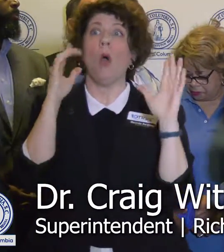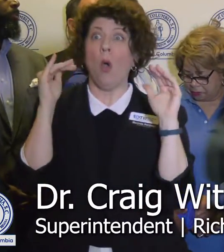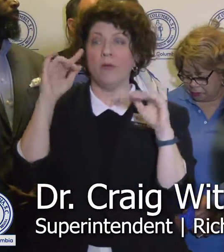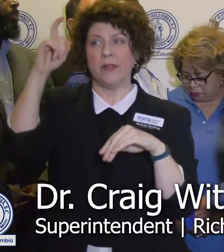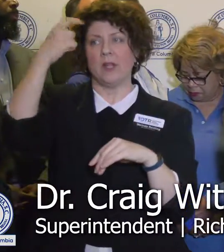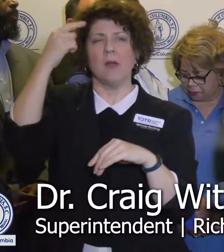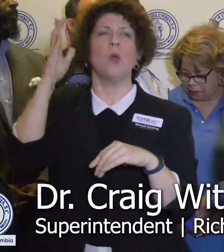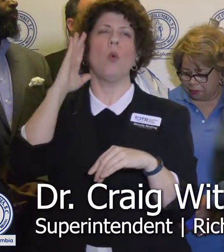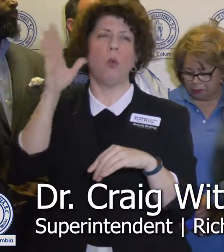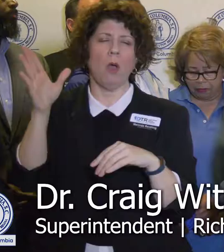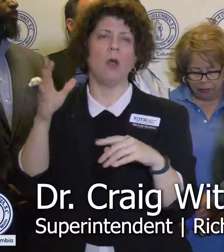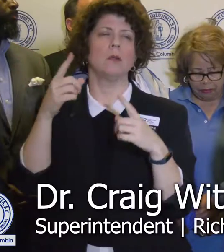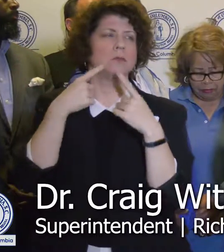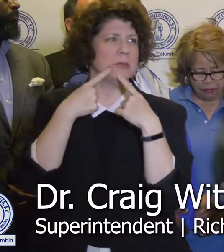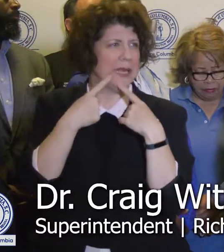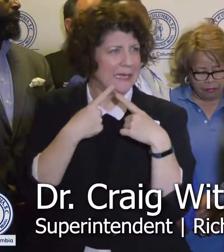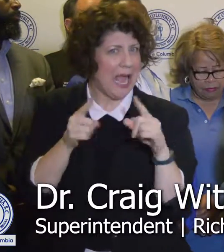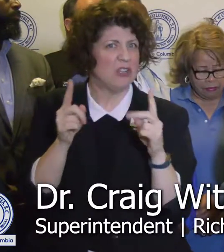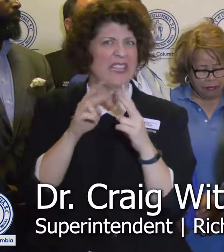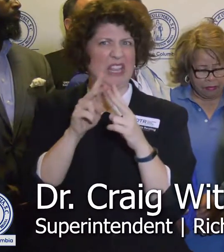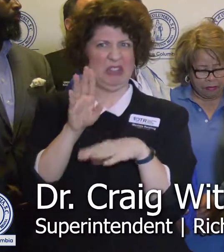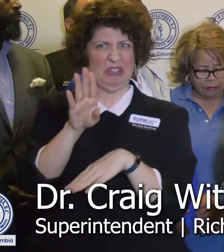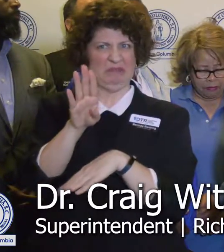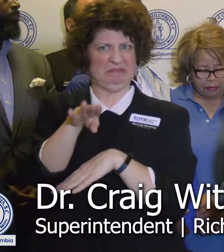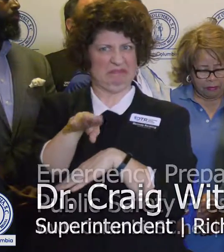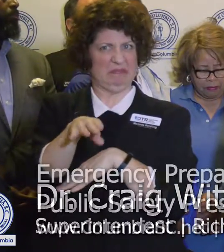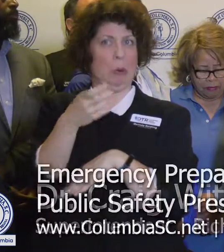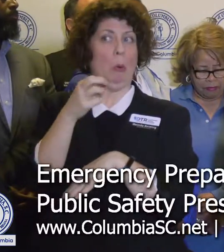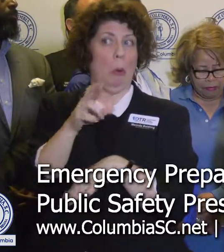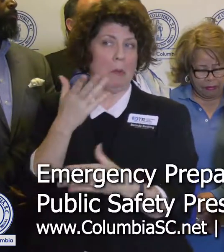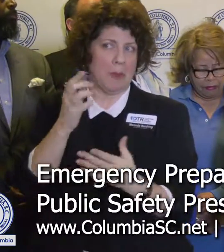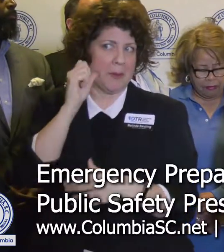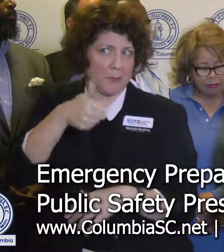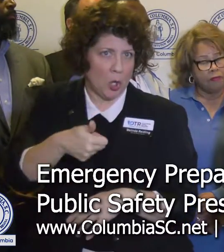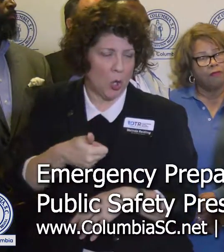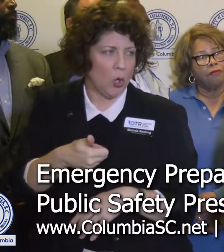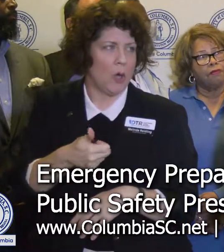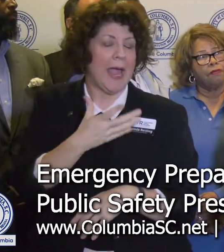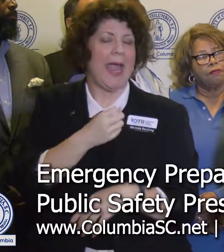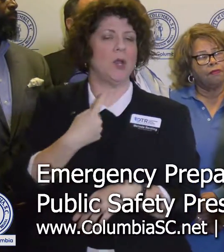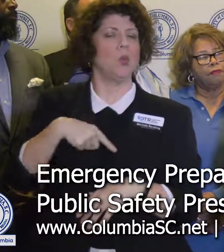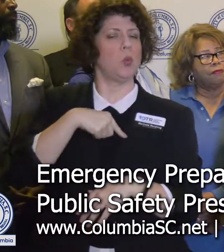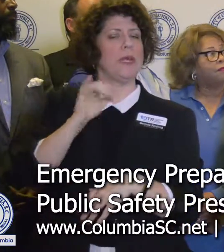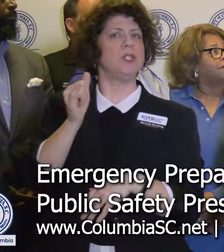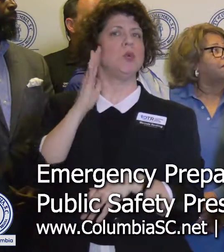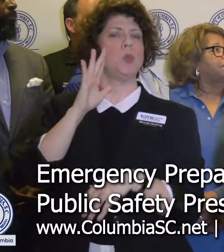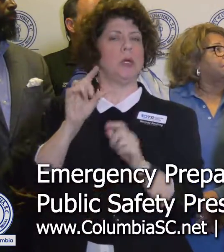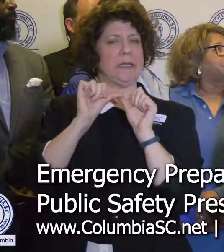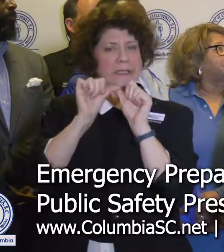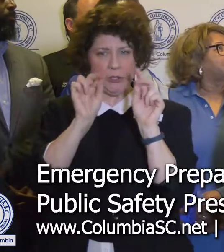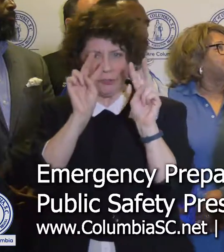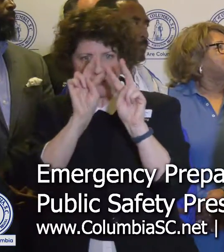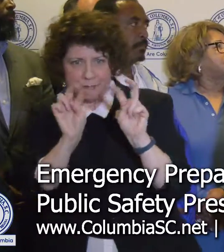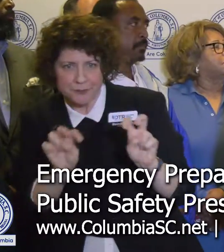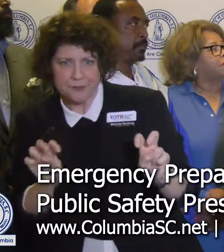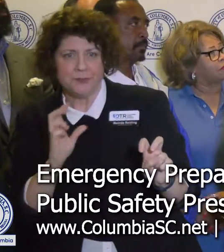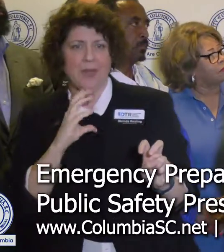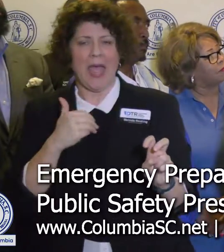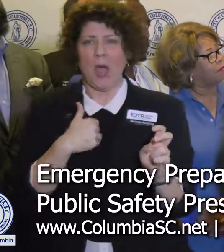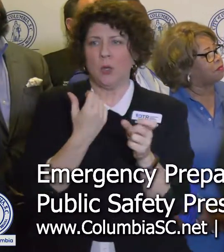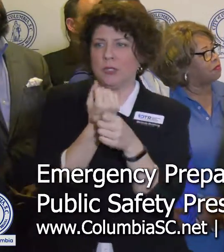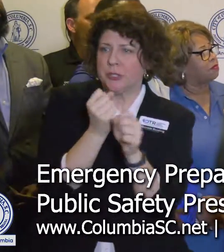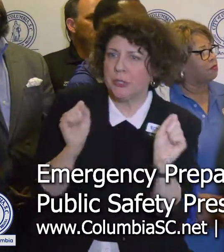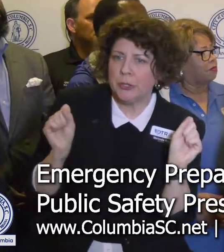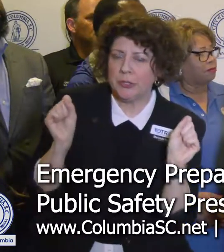the governor may be making some announcement either later on today or tomorrow, and we too will continue to assess. Our